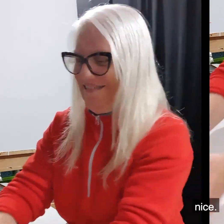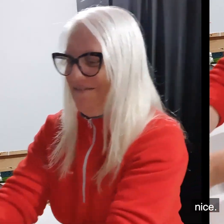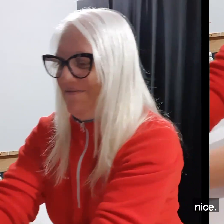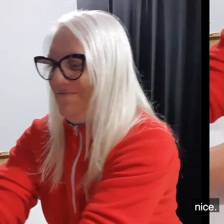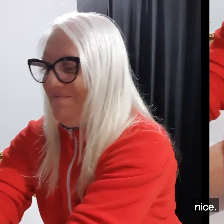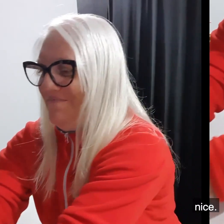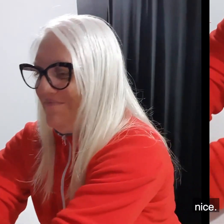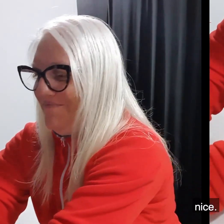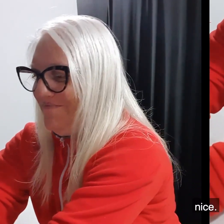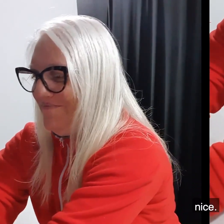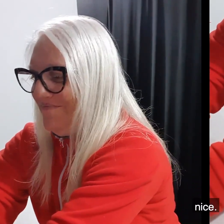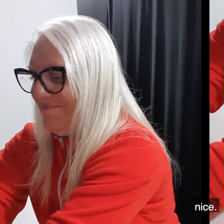Nice.